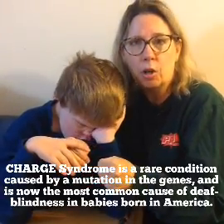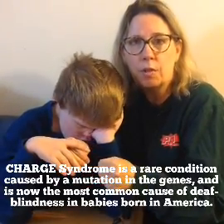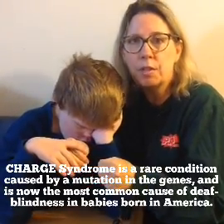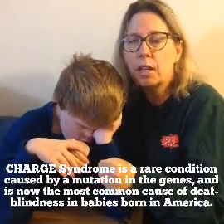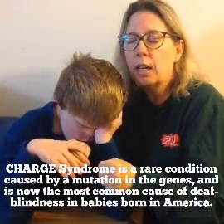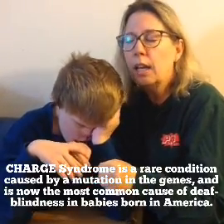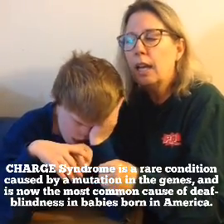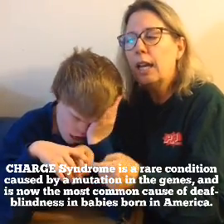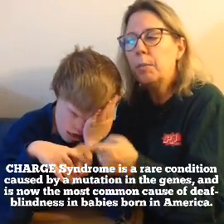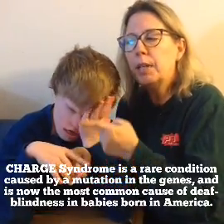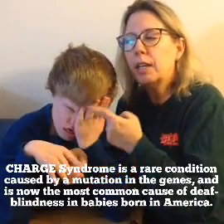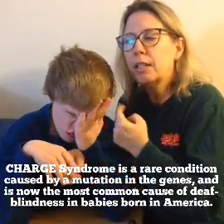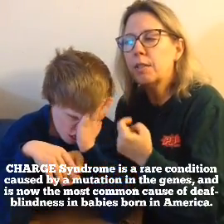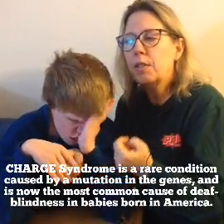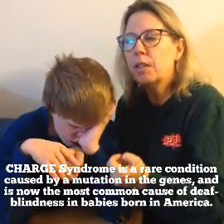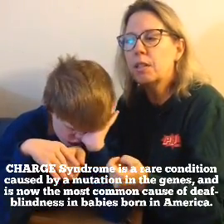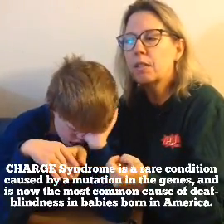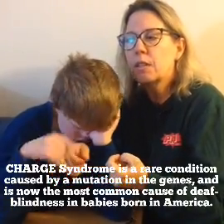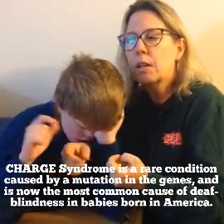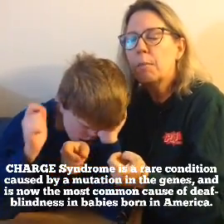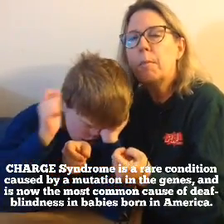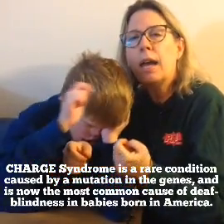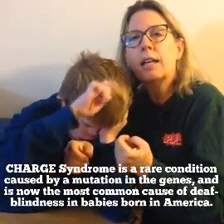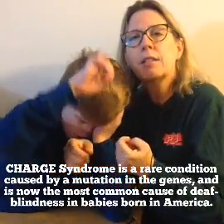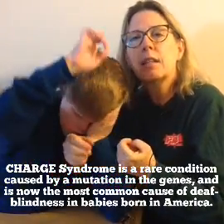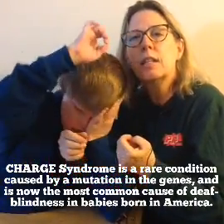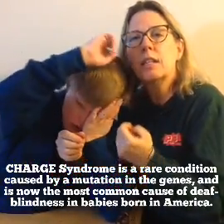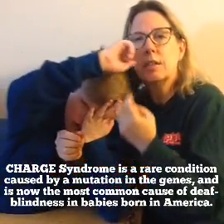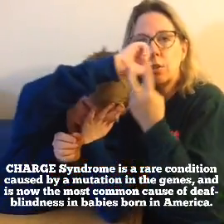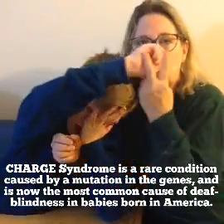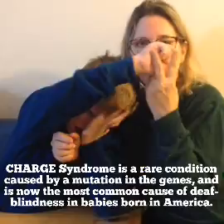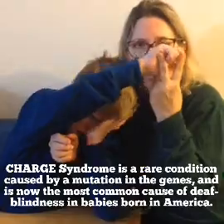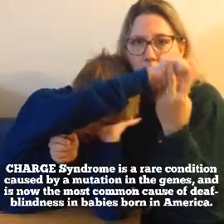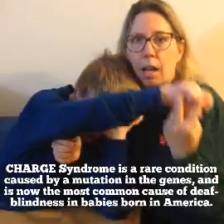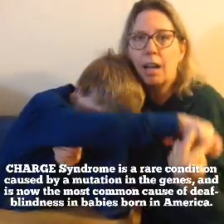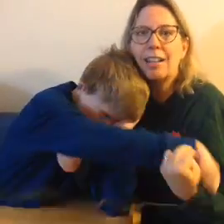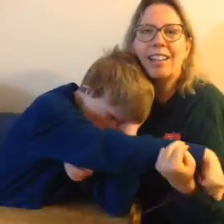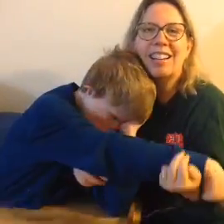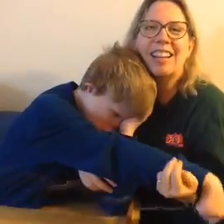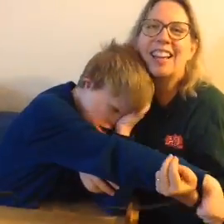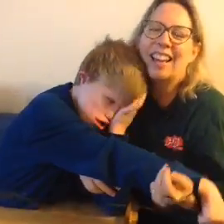nerves, and because of this, Max is totally blind